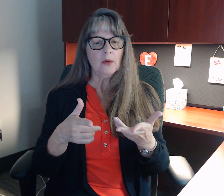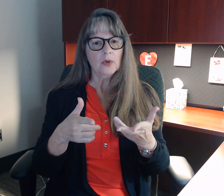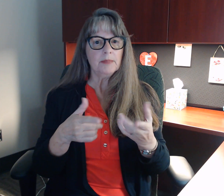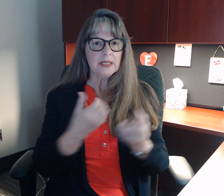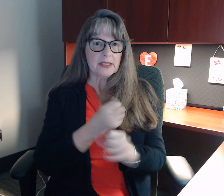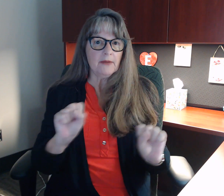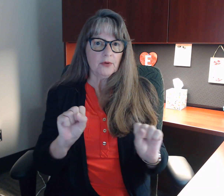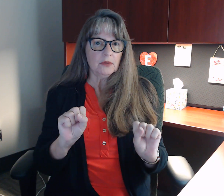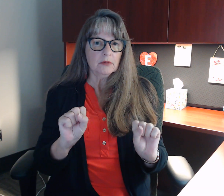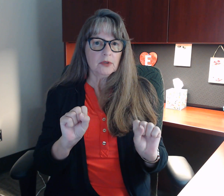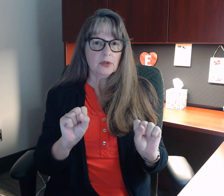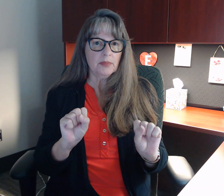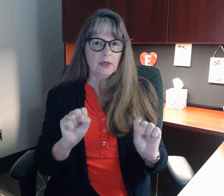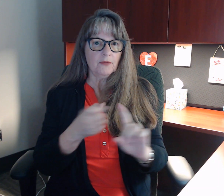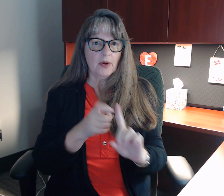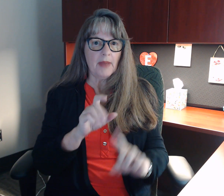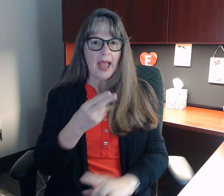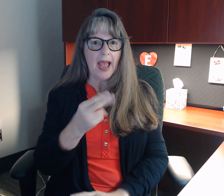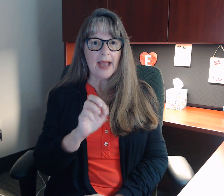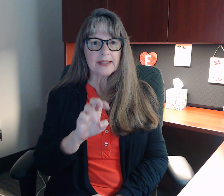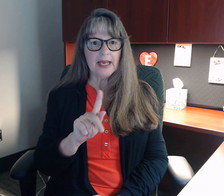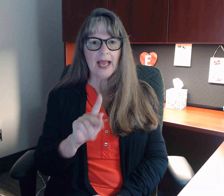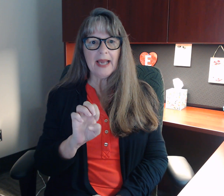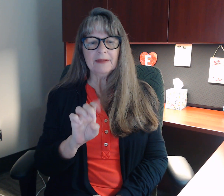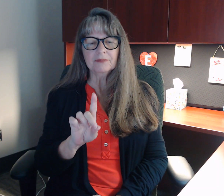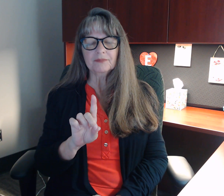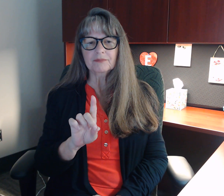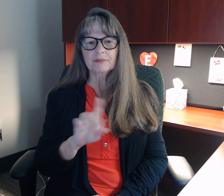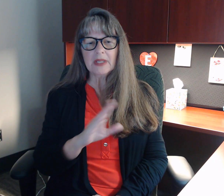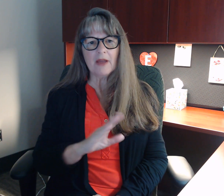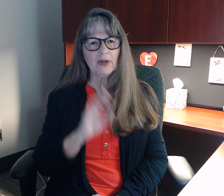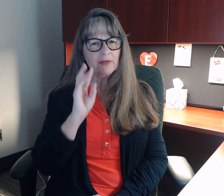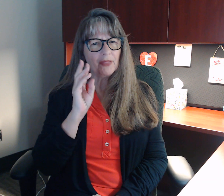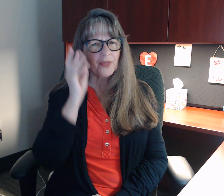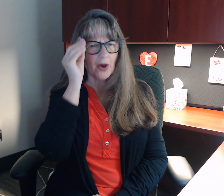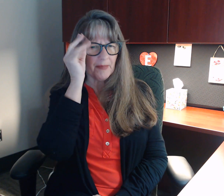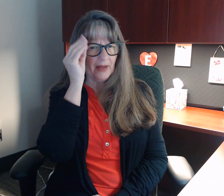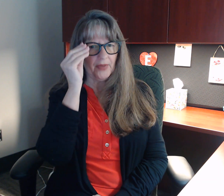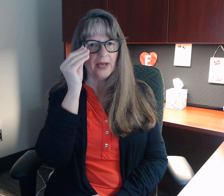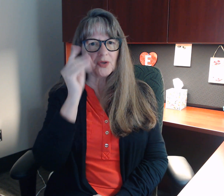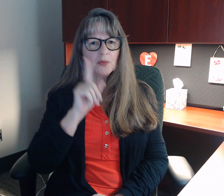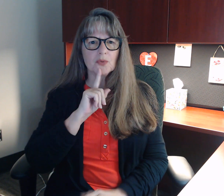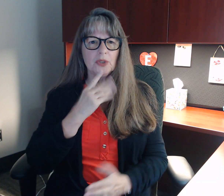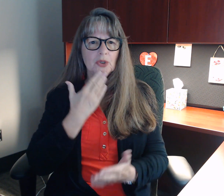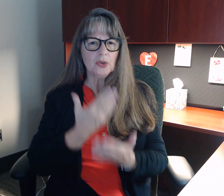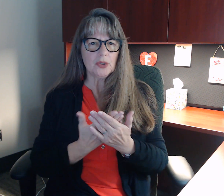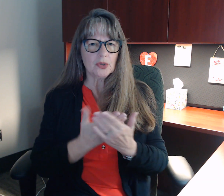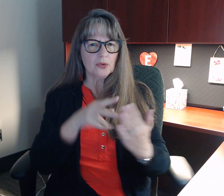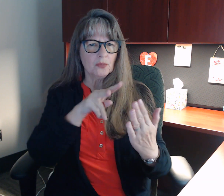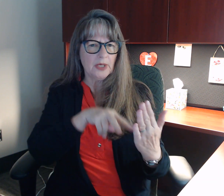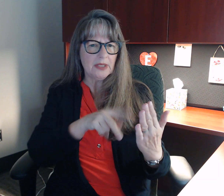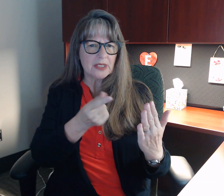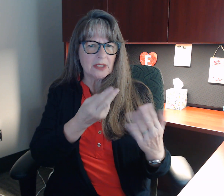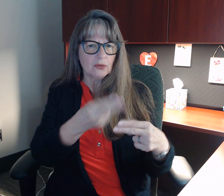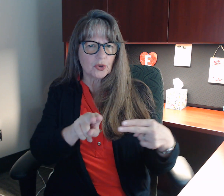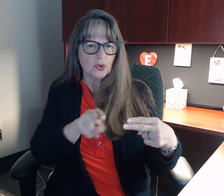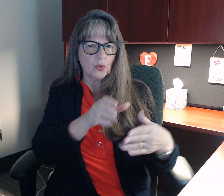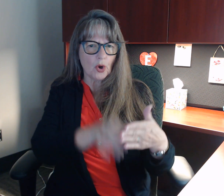be safer to be from hacked. And I never even thought about that. So it was really good to read this little short